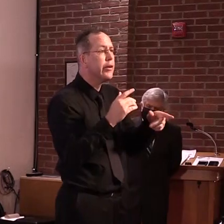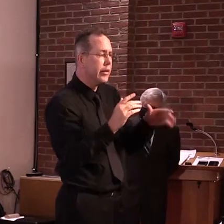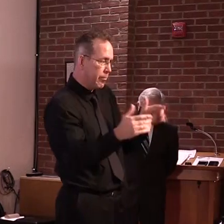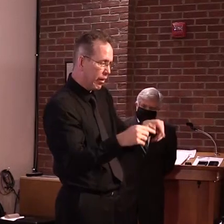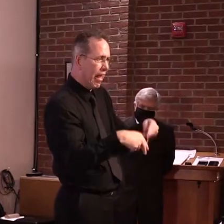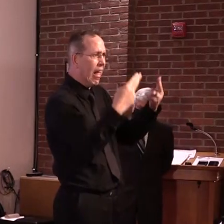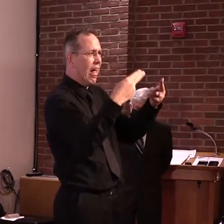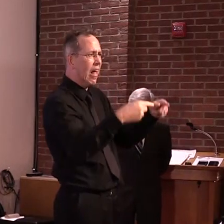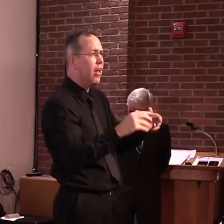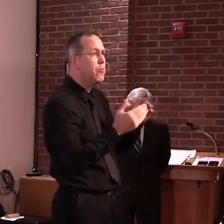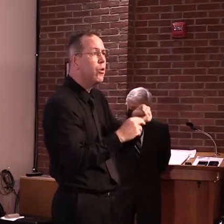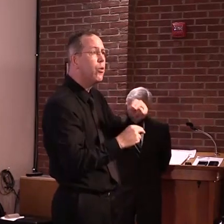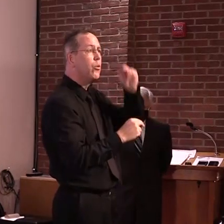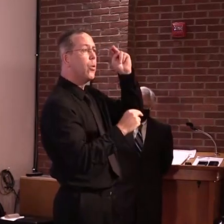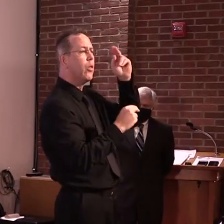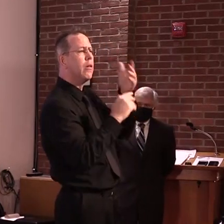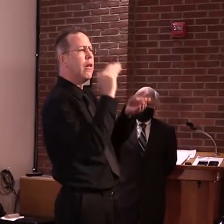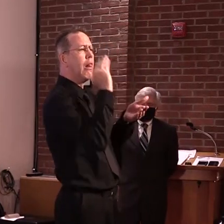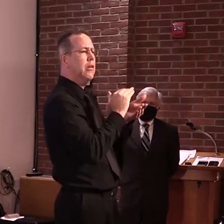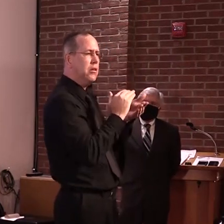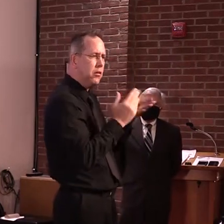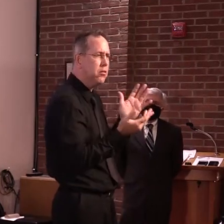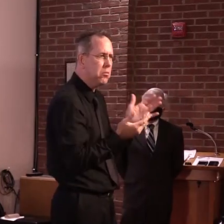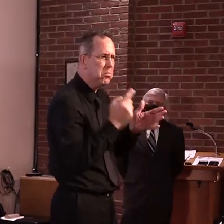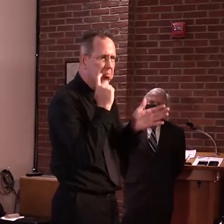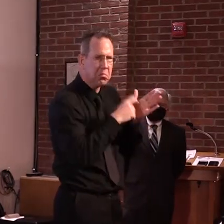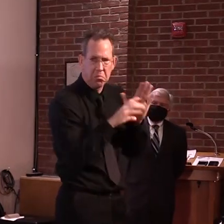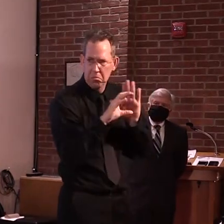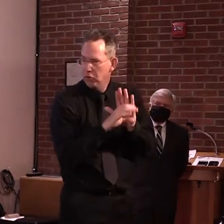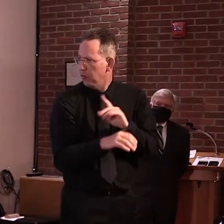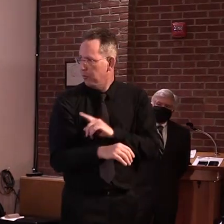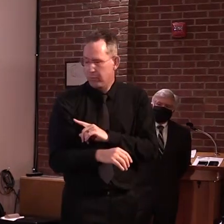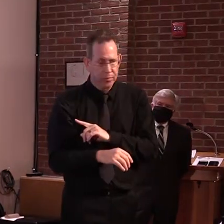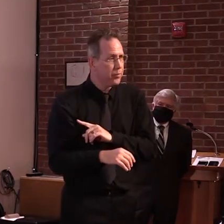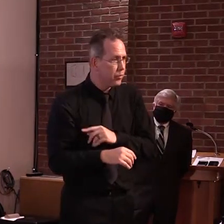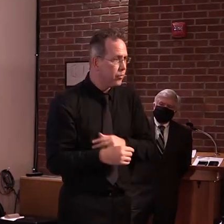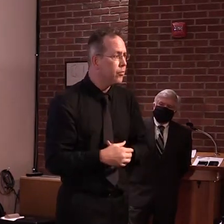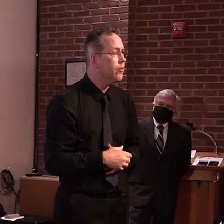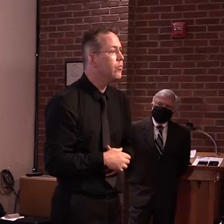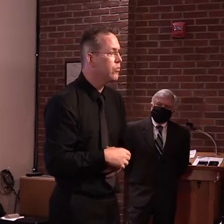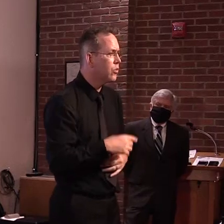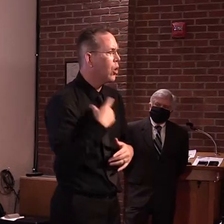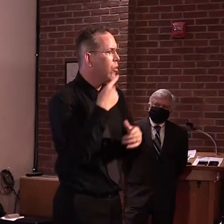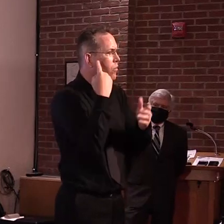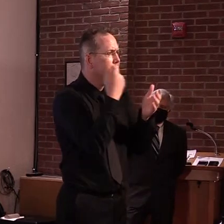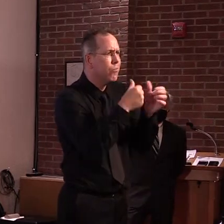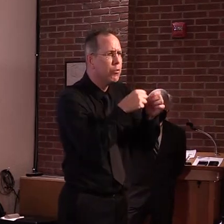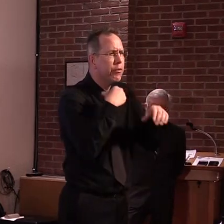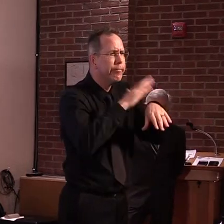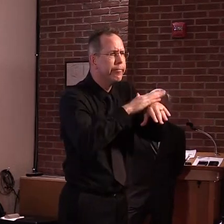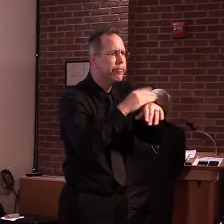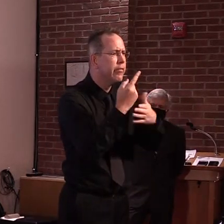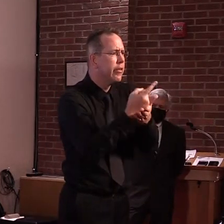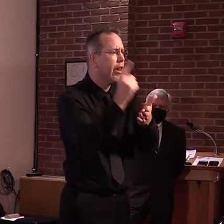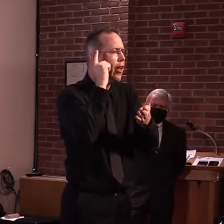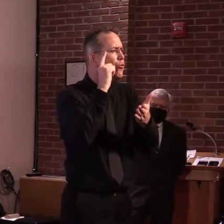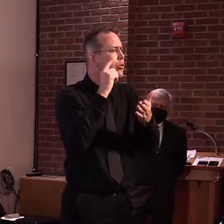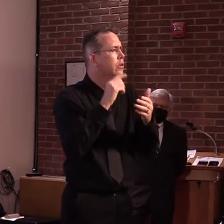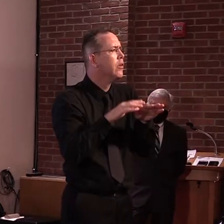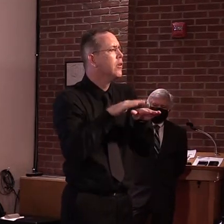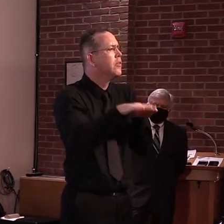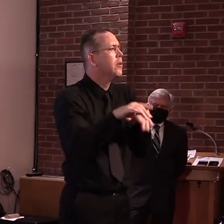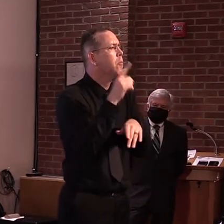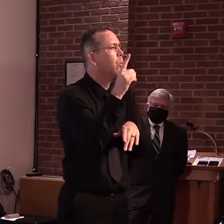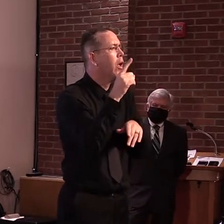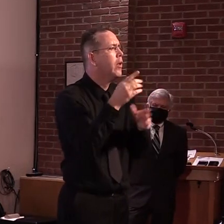Last week, we did announce the first step in our leisure travel policy guidance, and presented an interactive map to help Vermonters and visitors better understand